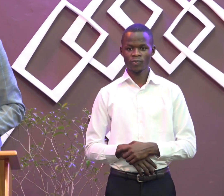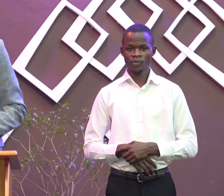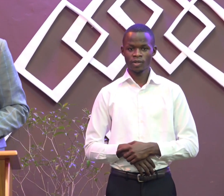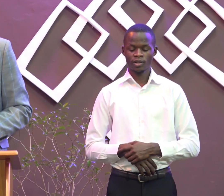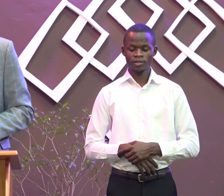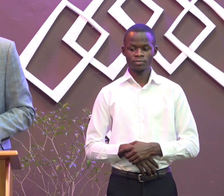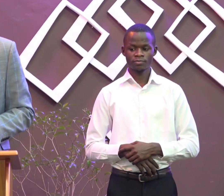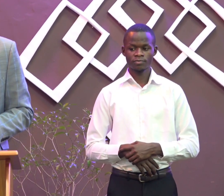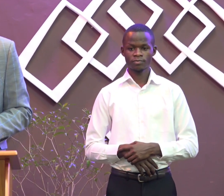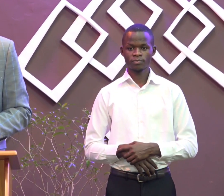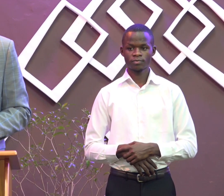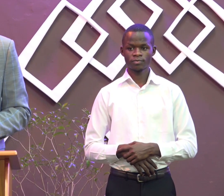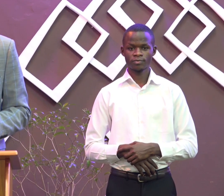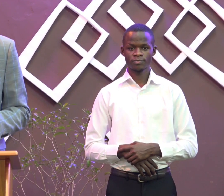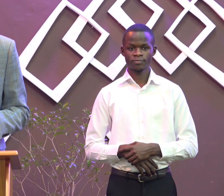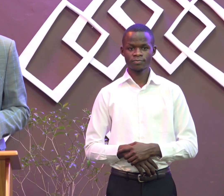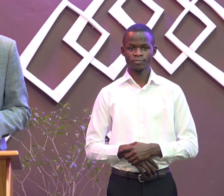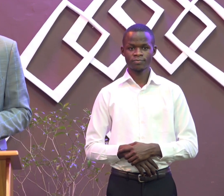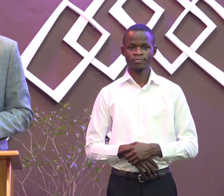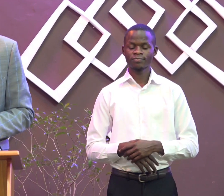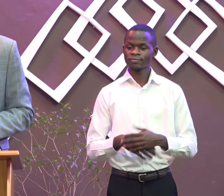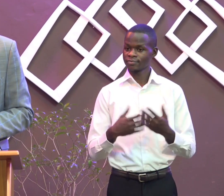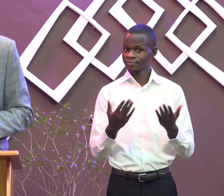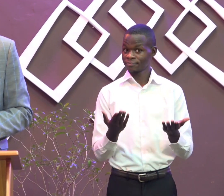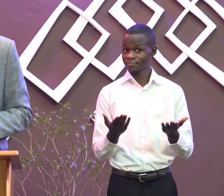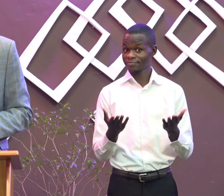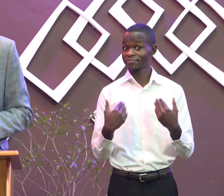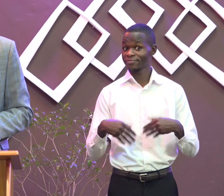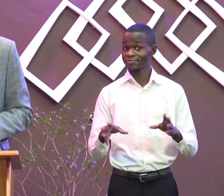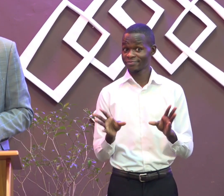refuse your food, they are going to eat it and you will miss out.